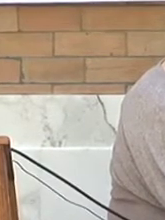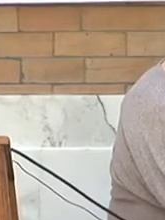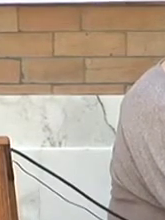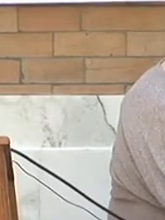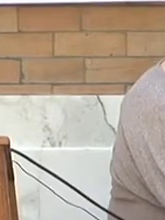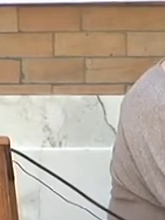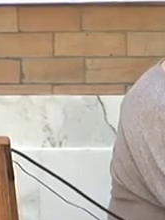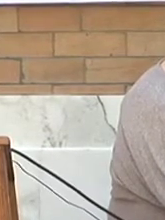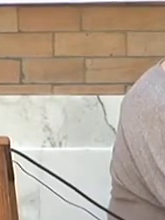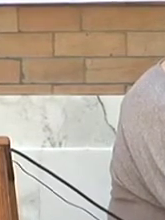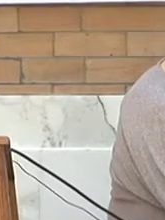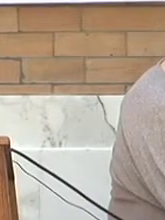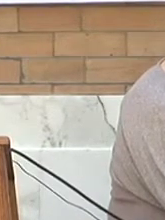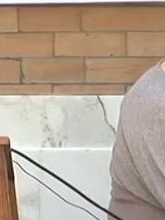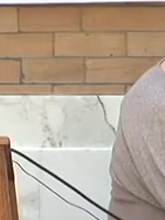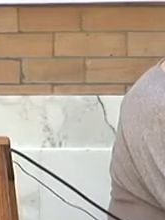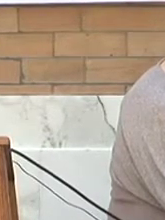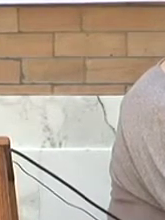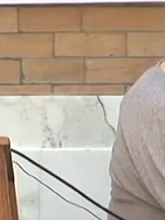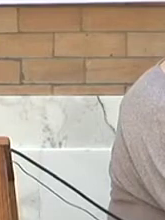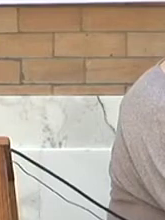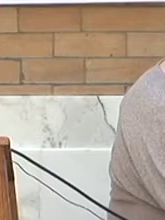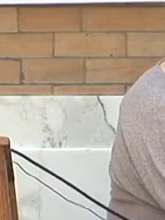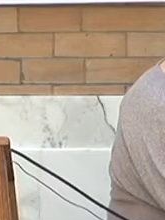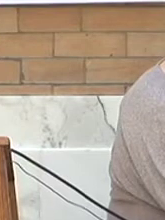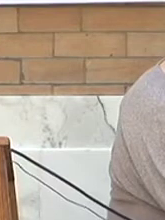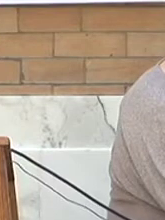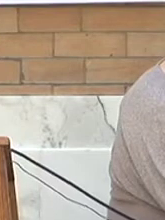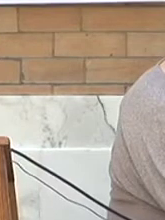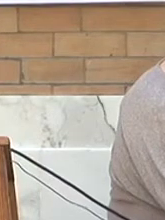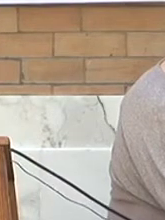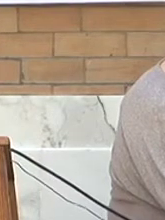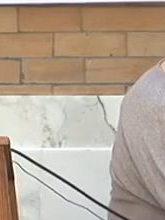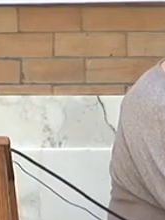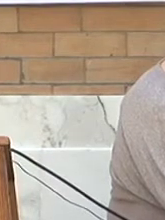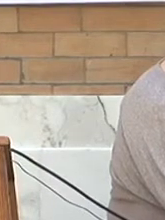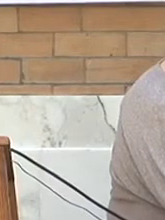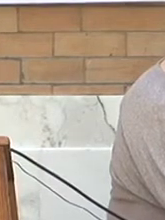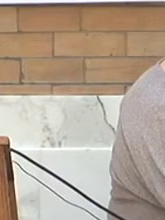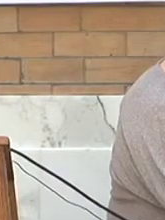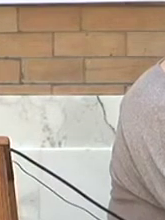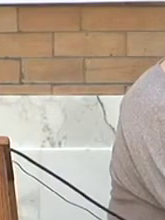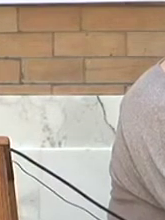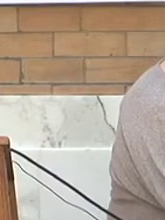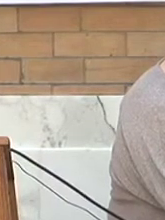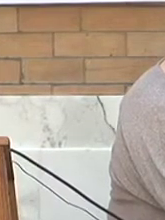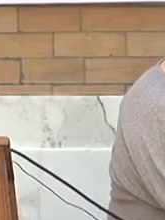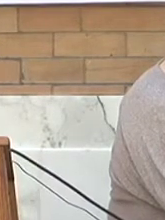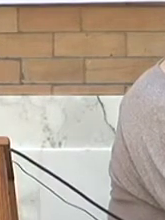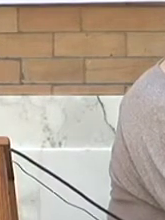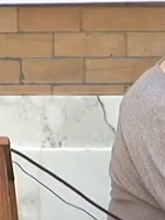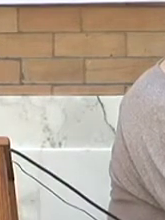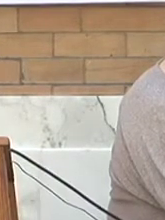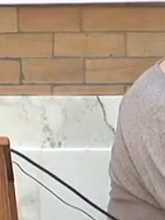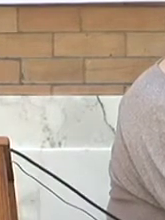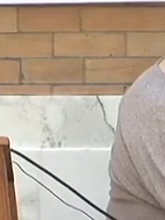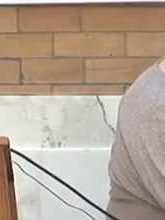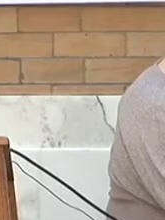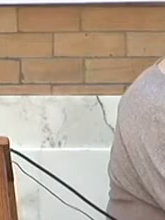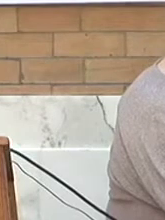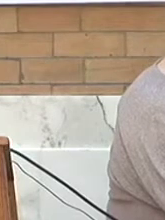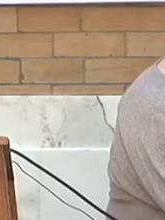Staff who can relate to everyone who lives in my apartment. Staff who can help